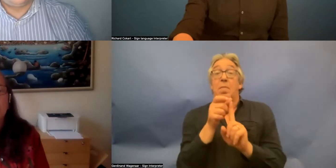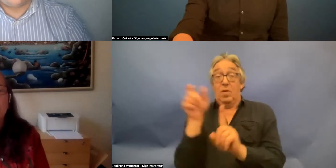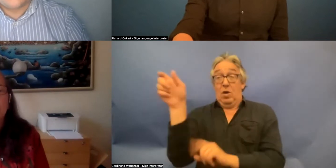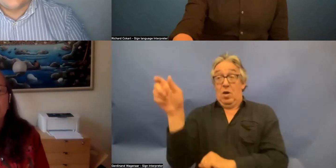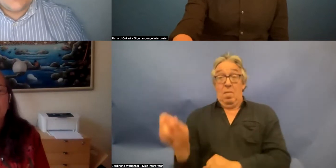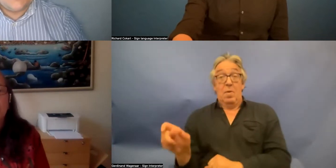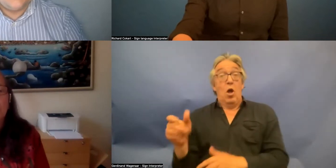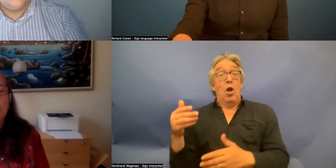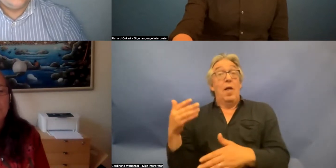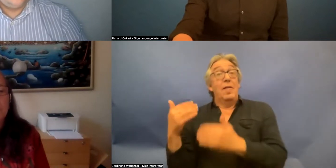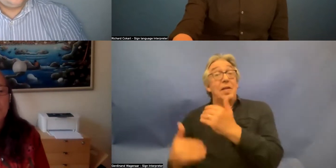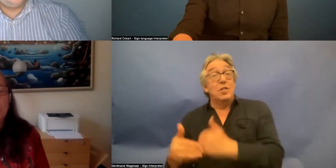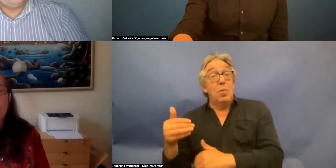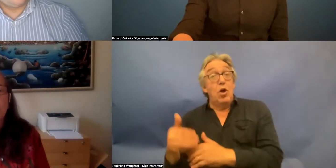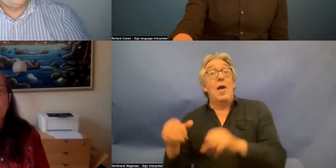of Polish social care,